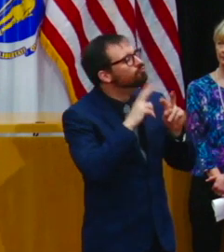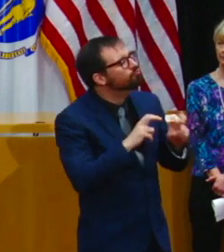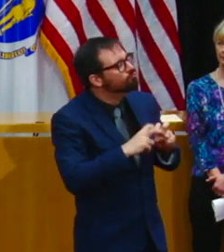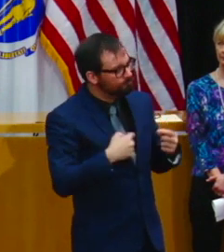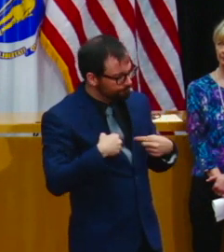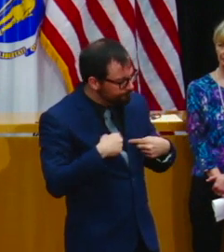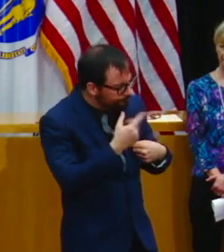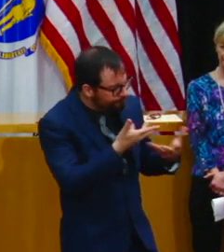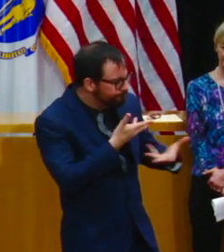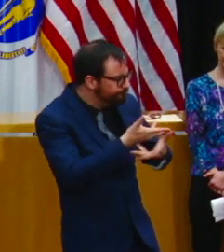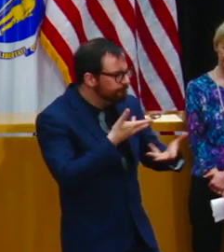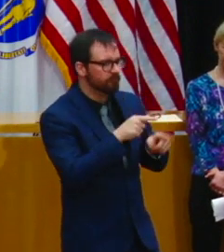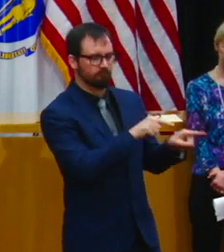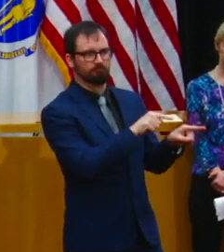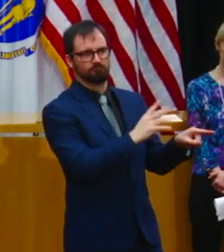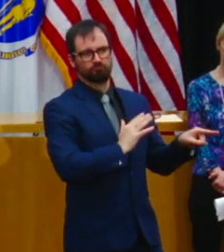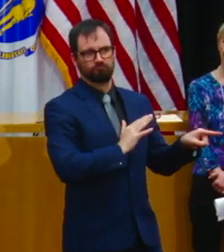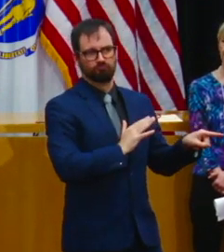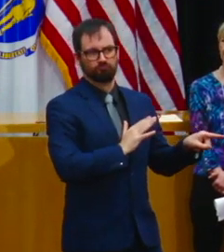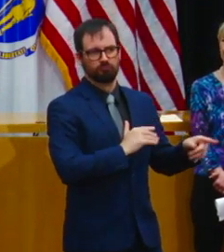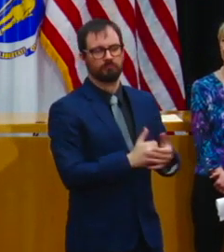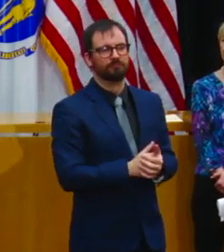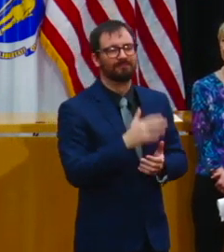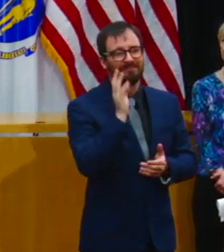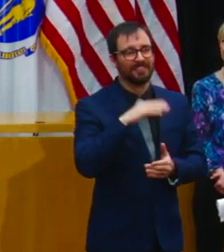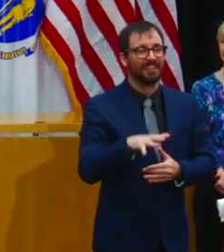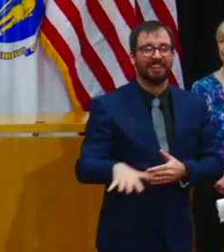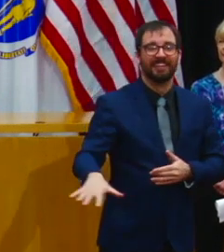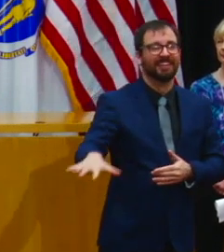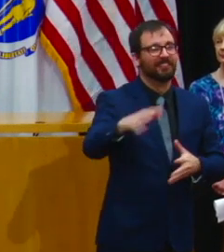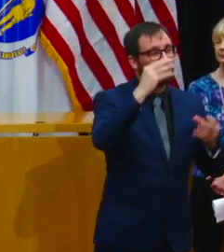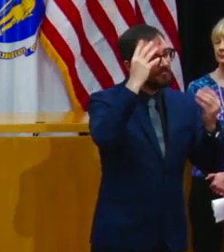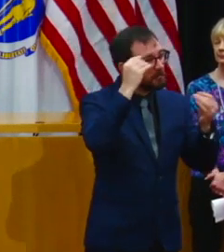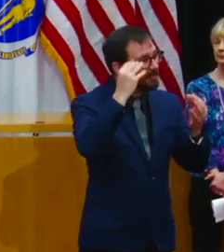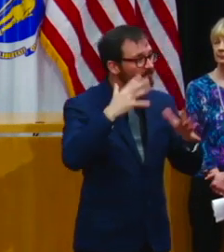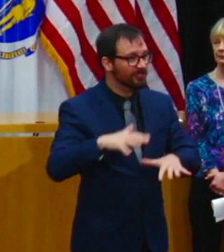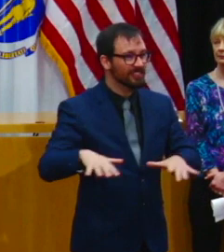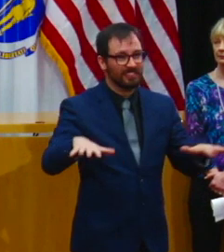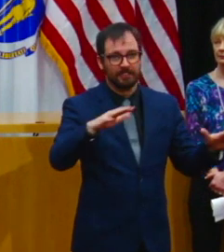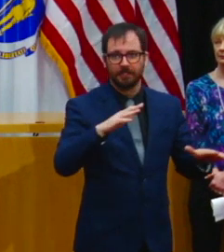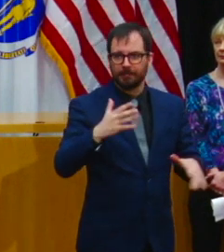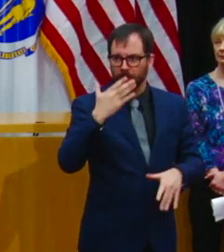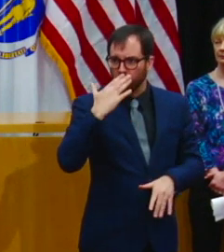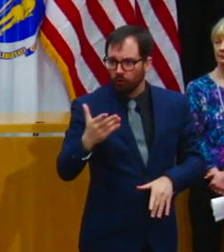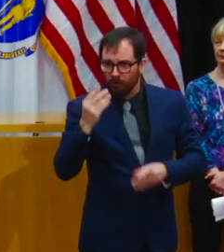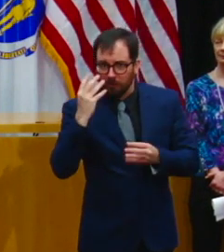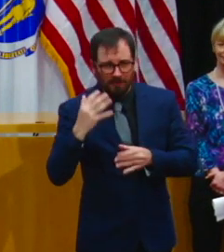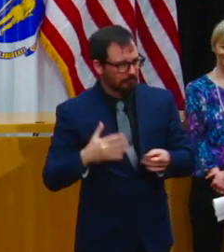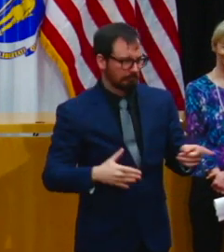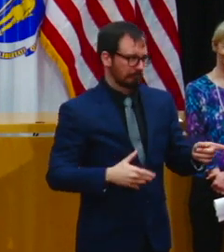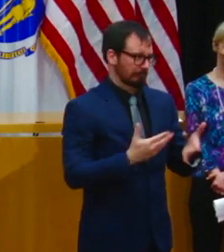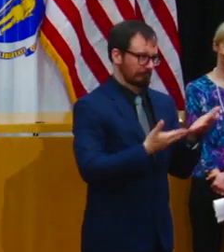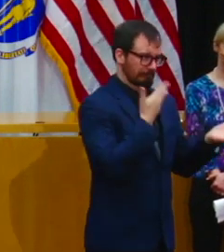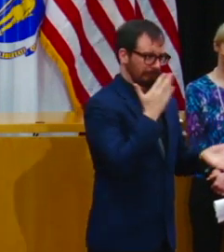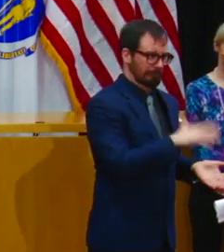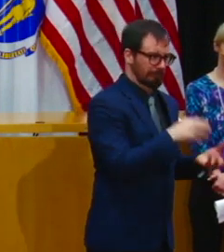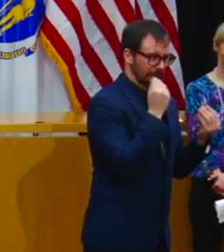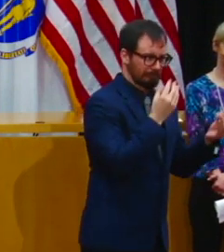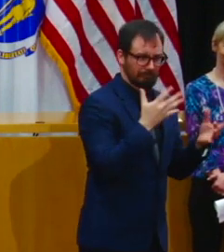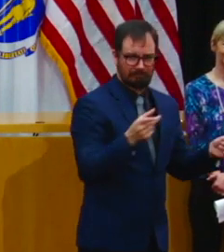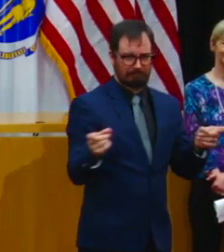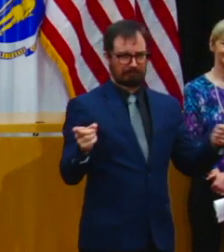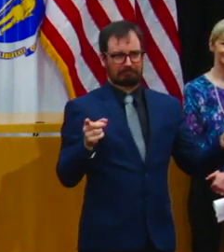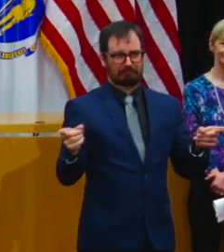an avalanche of information out there, some of which is great, some of which is good, and some of which is neither. And it's our hope that